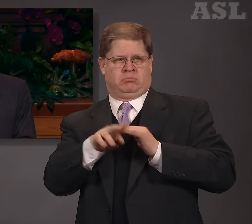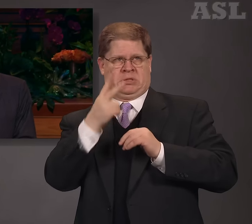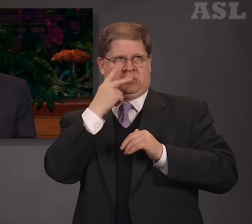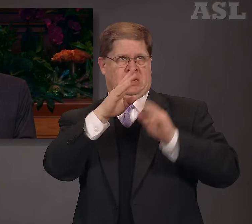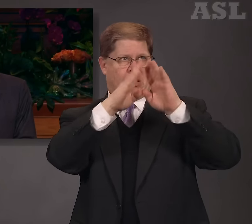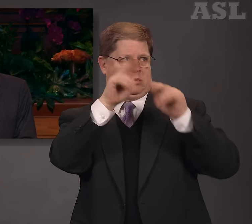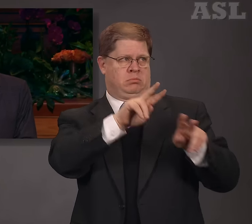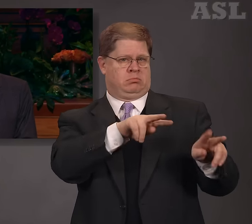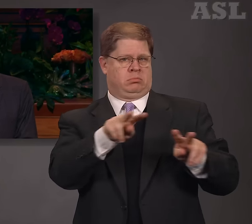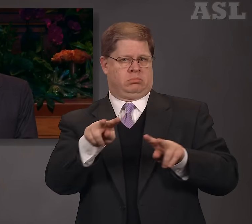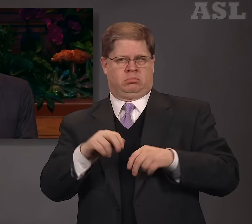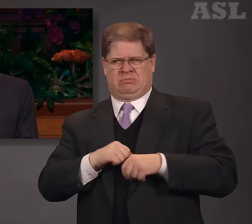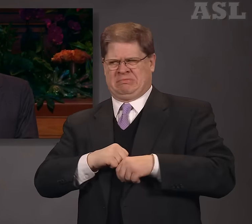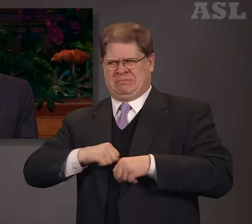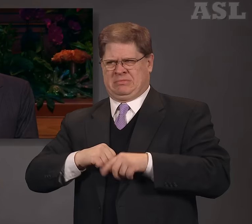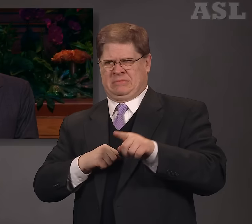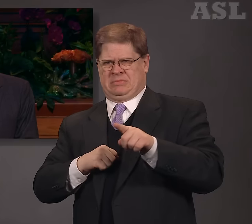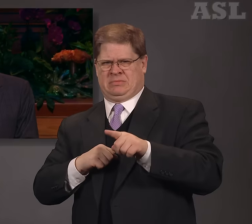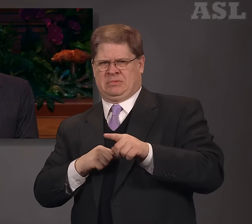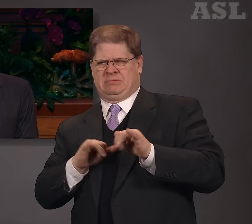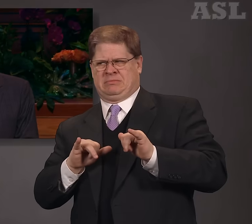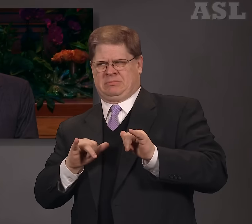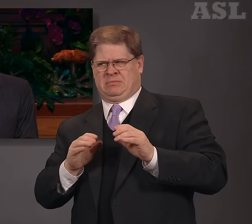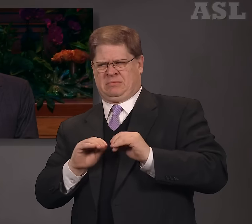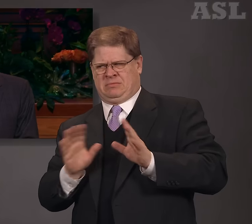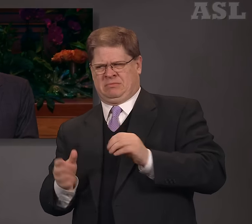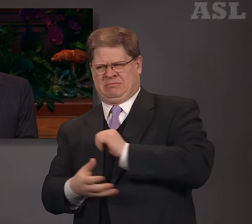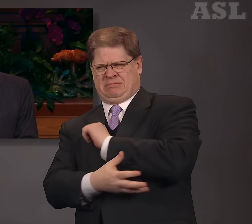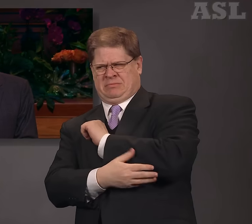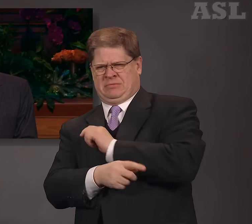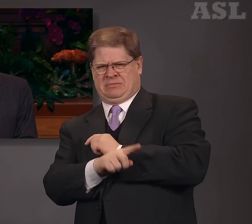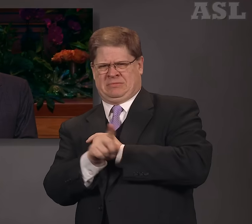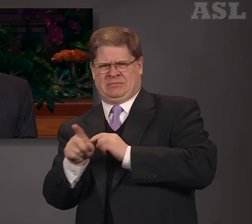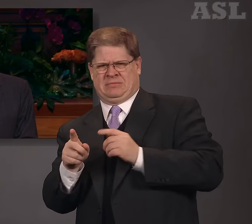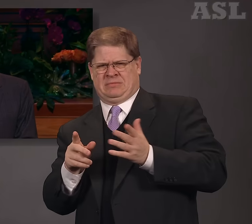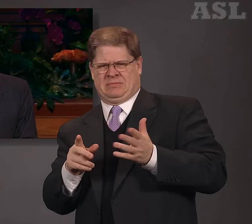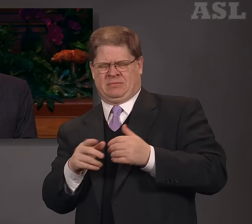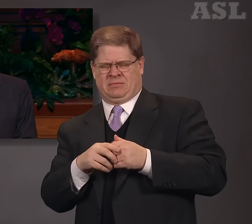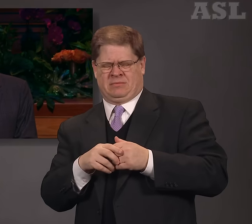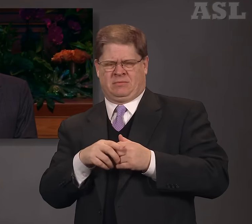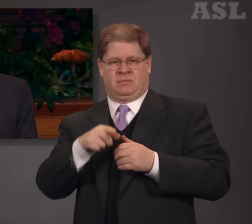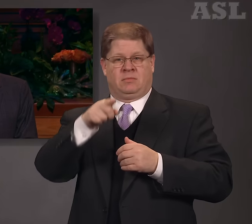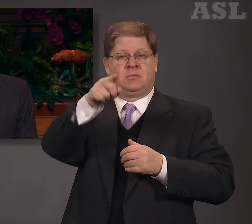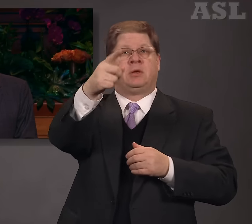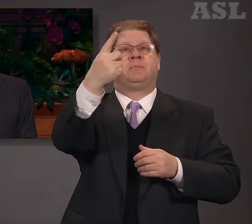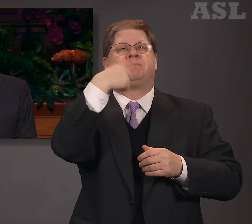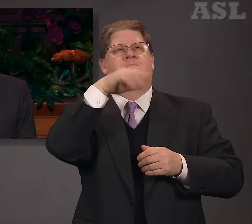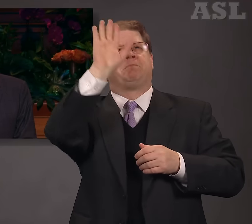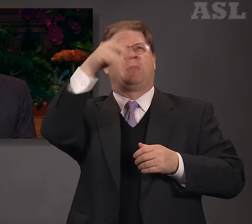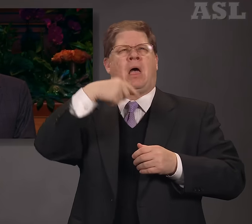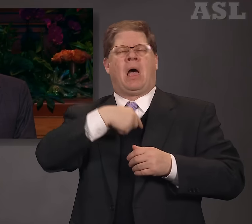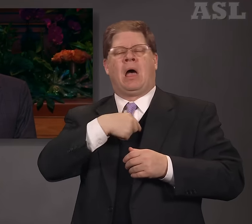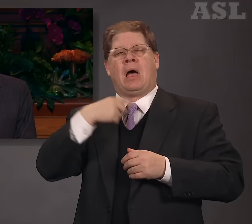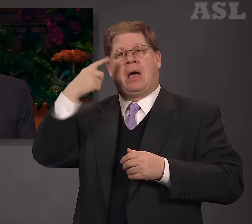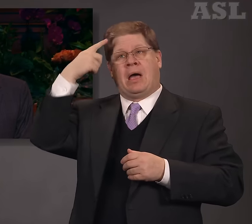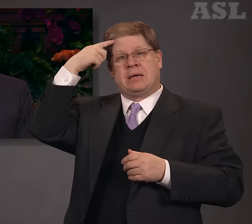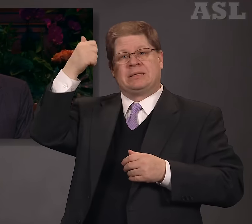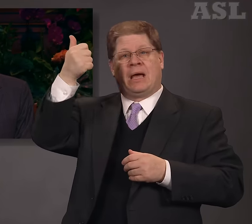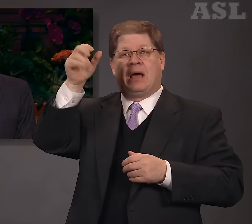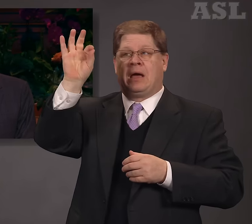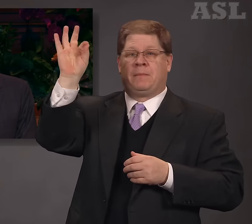meager circumstances were readily apparent, and her faith-filled response was profoundly